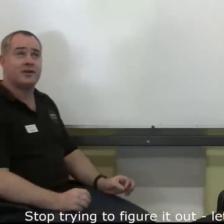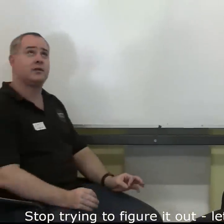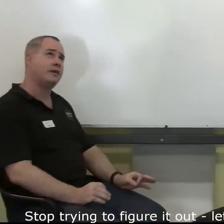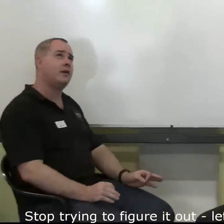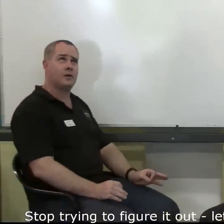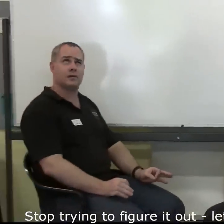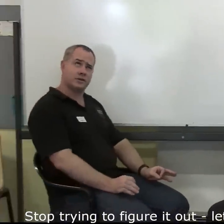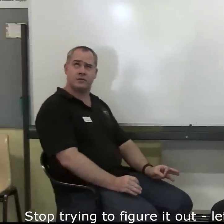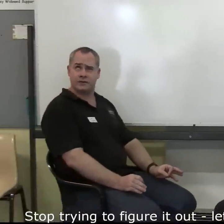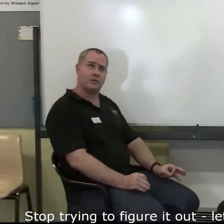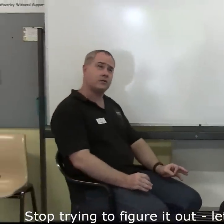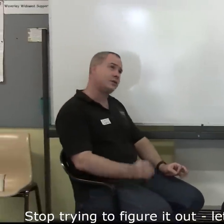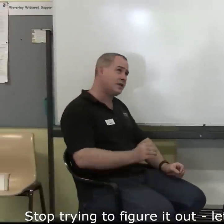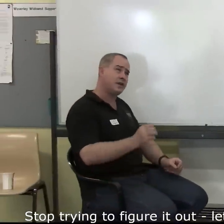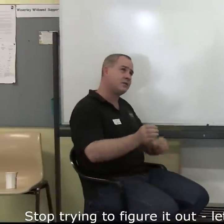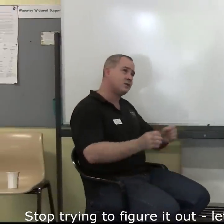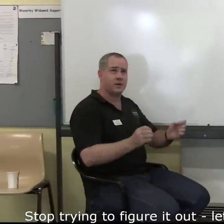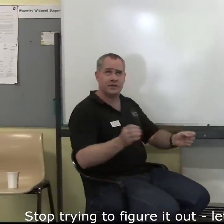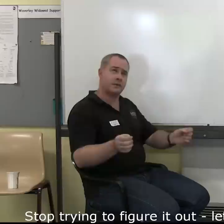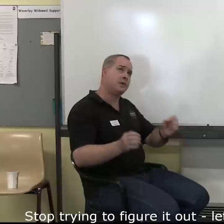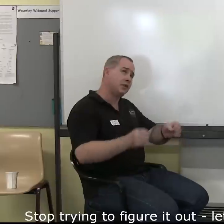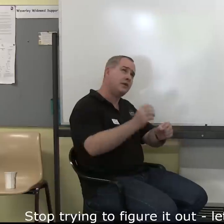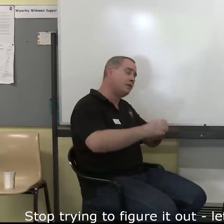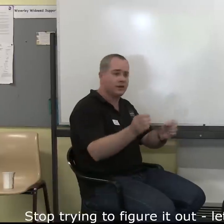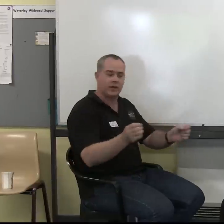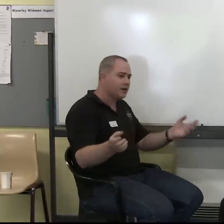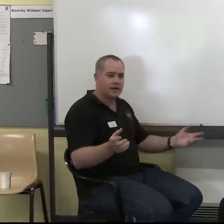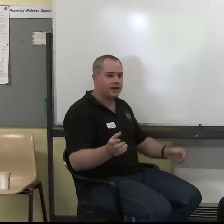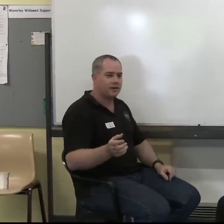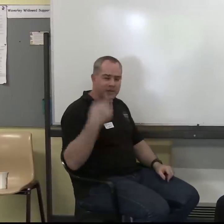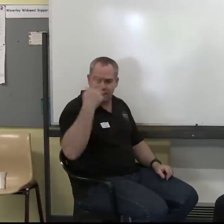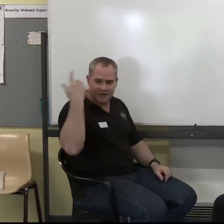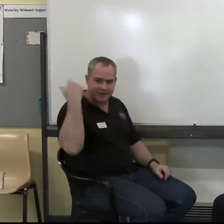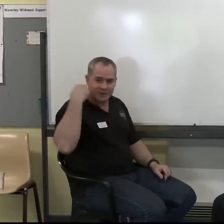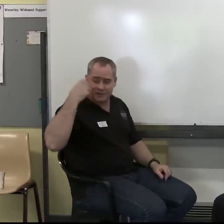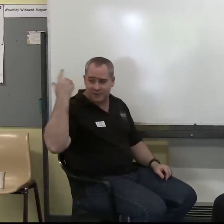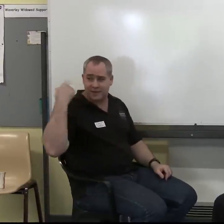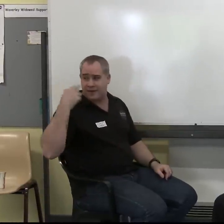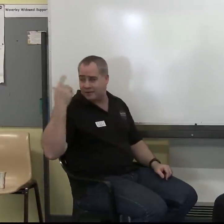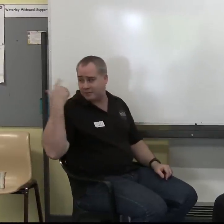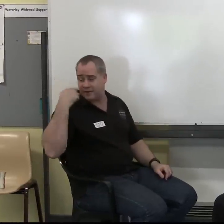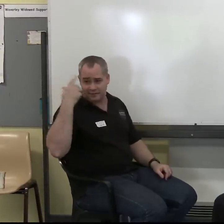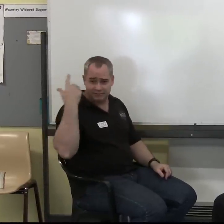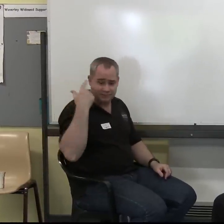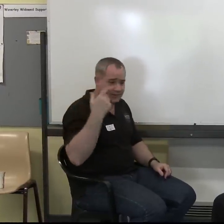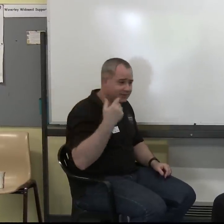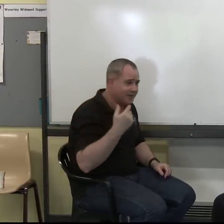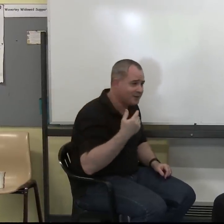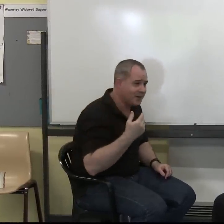trying to figure out what the source of it was and I think it's caused by this limiting belief and we go around in circles up here, I know, I can do that